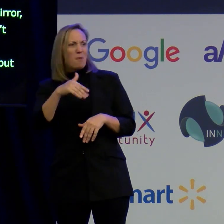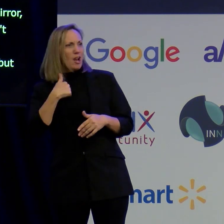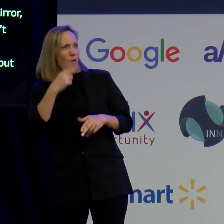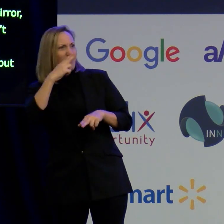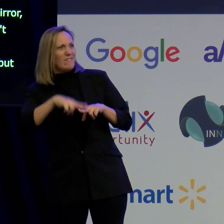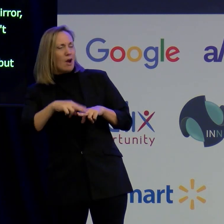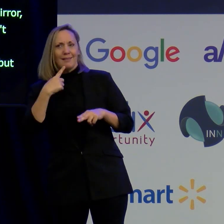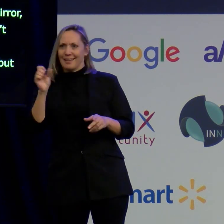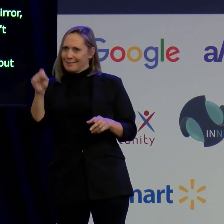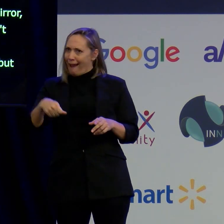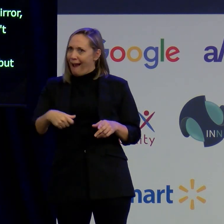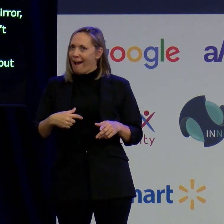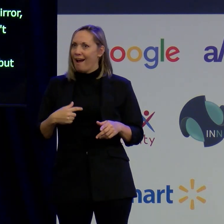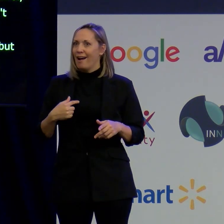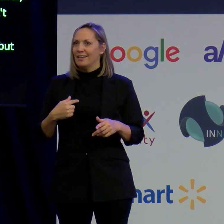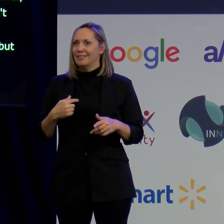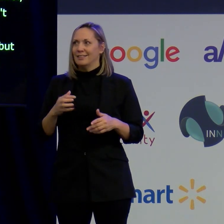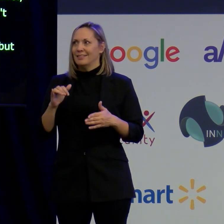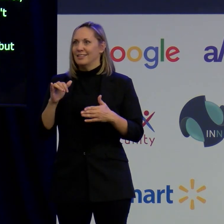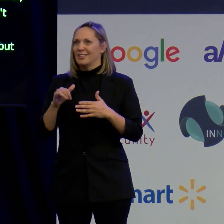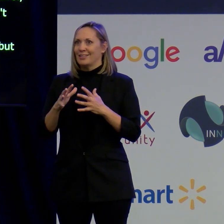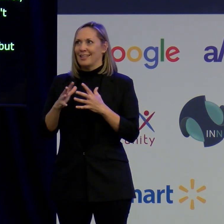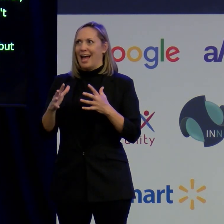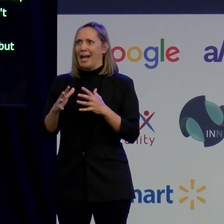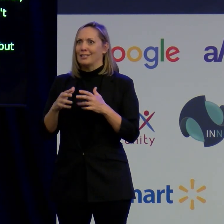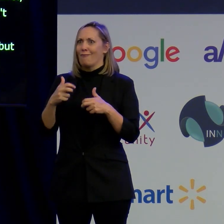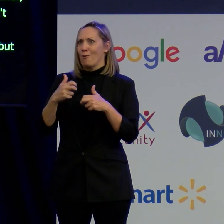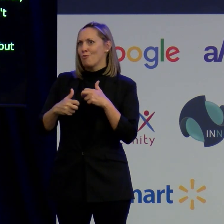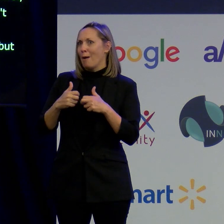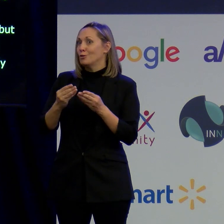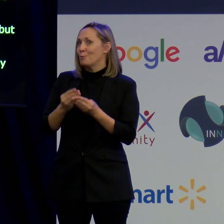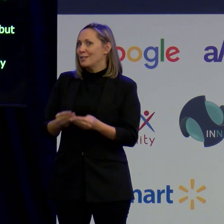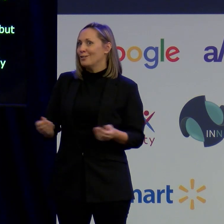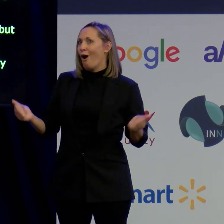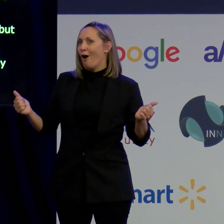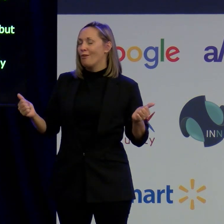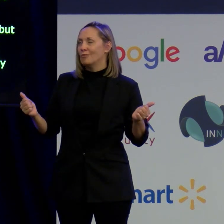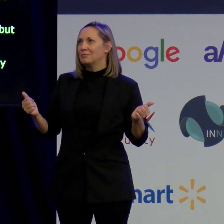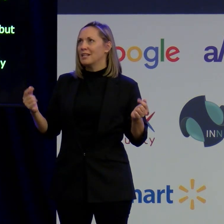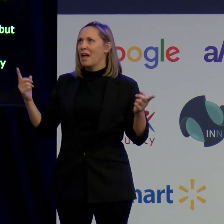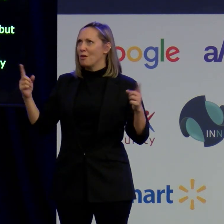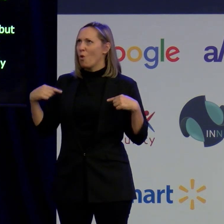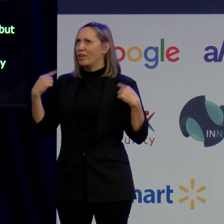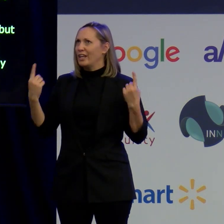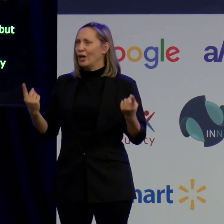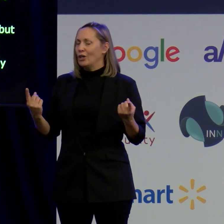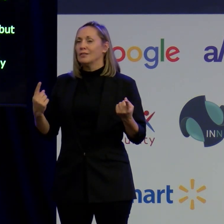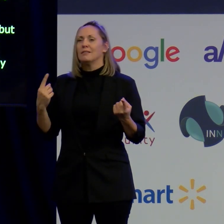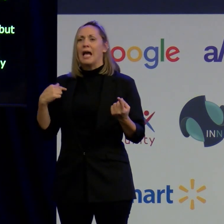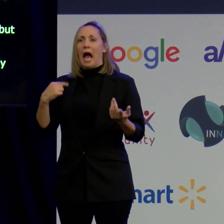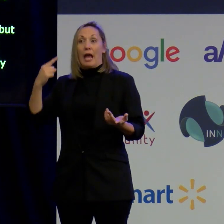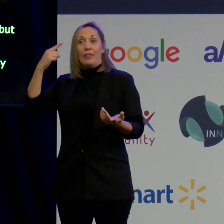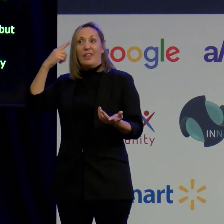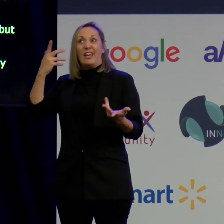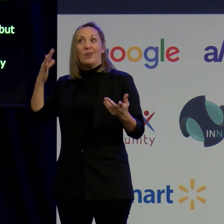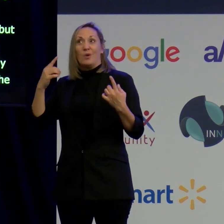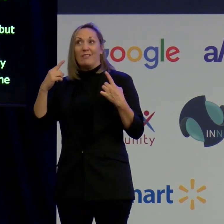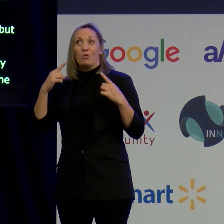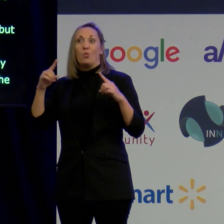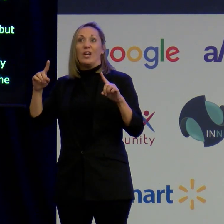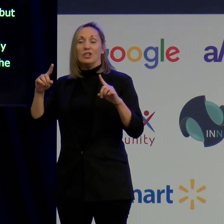"Yeah, it's really good problems to be solved." And over the years, I think we've reached the